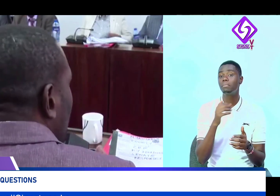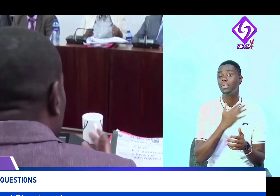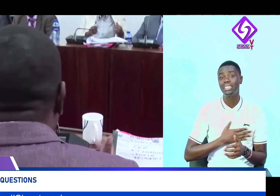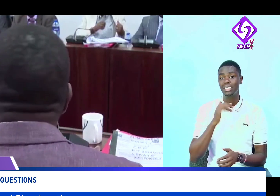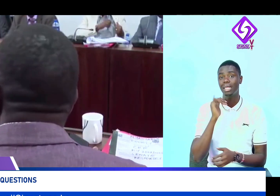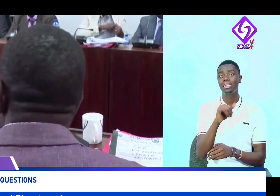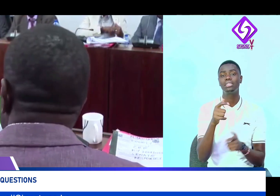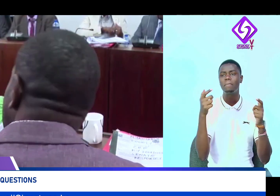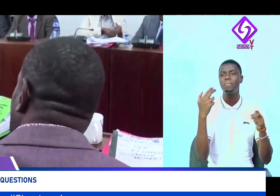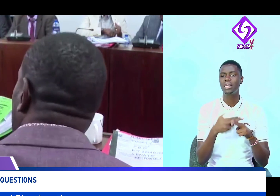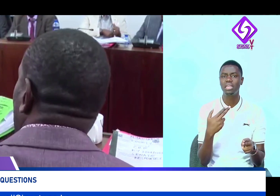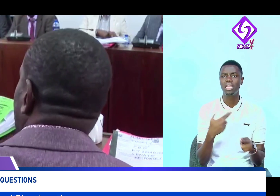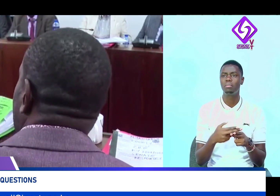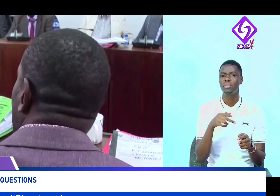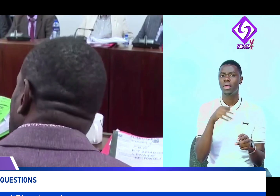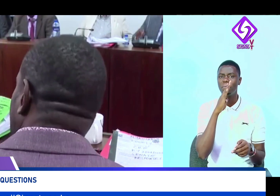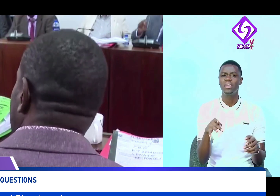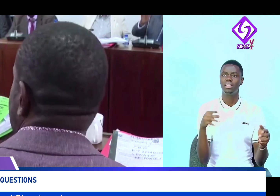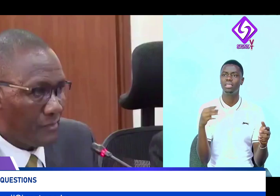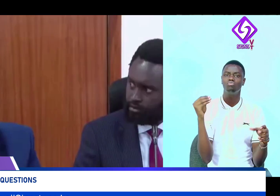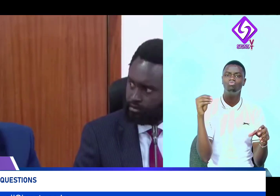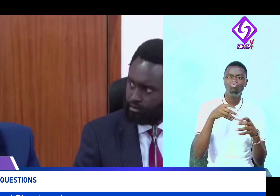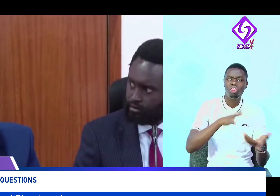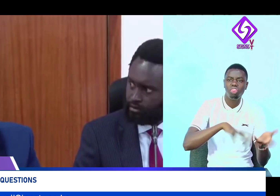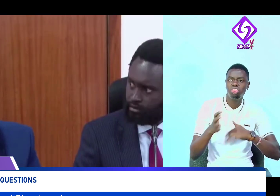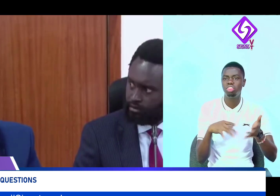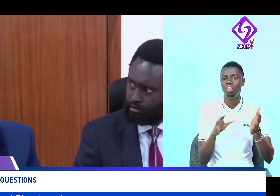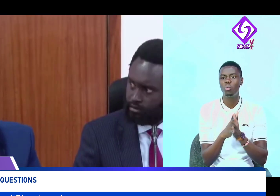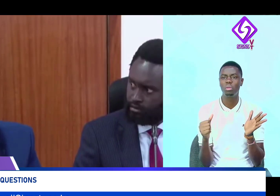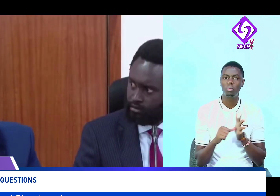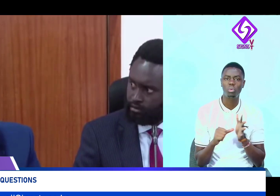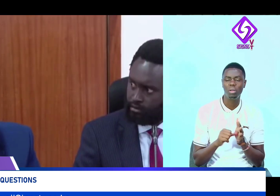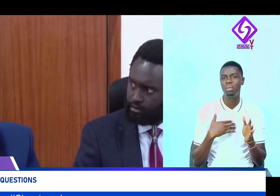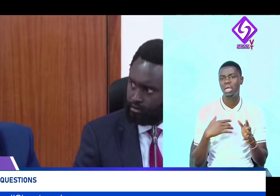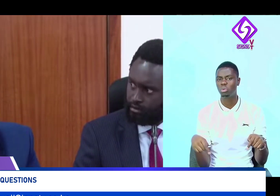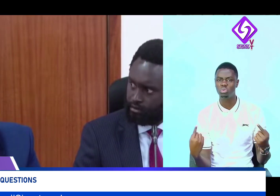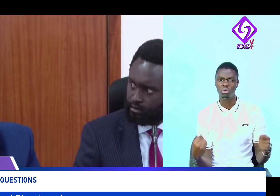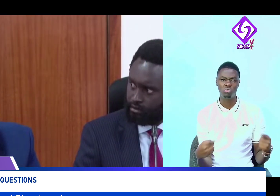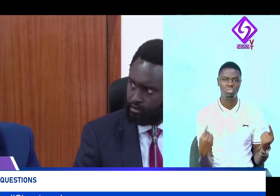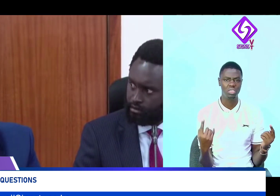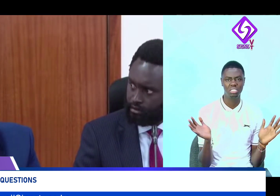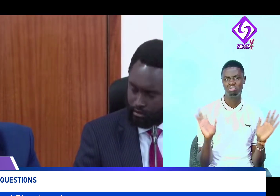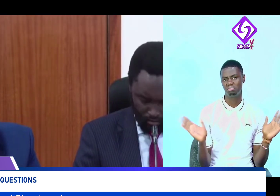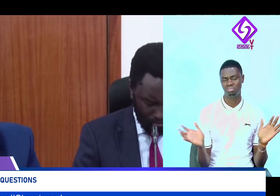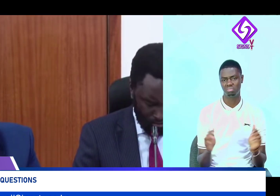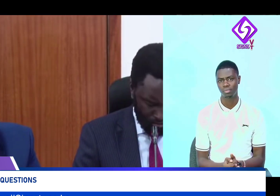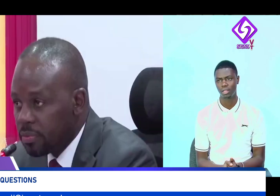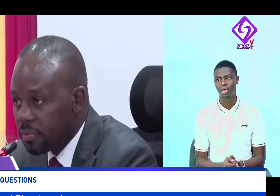be muddled with scandal and controversy. Mental agreement, does it exist? At the moment, it doesn't exist,